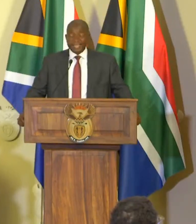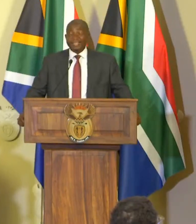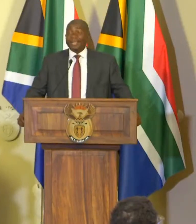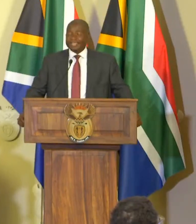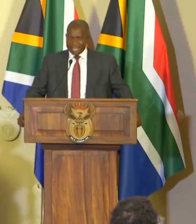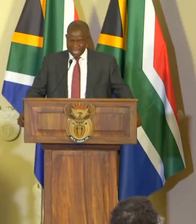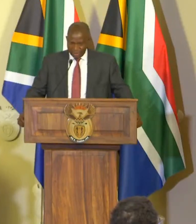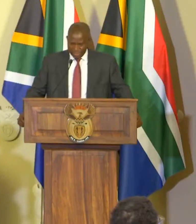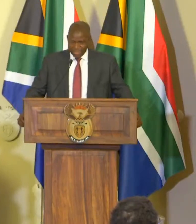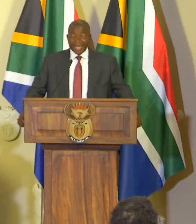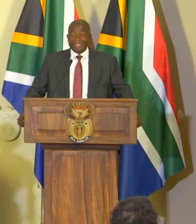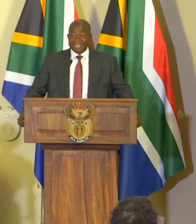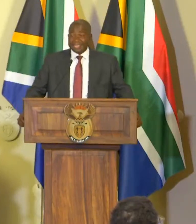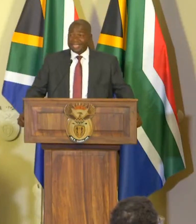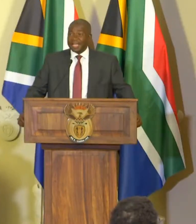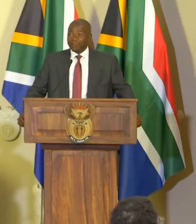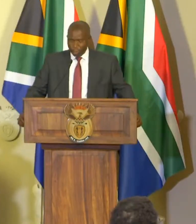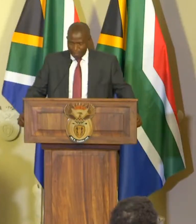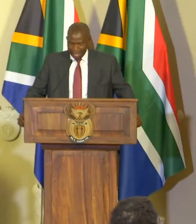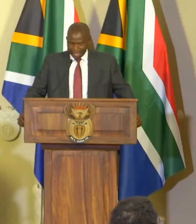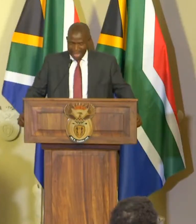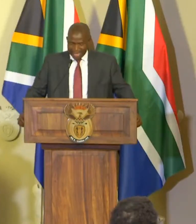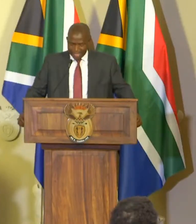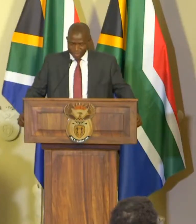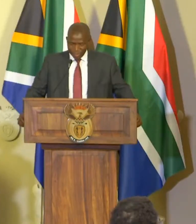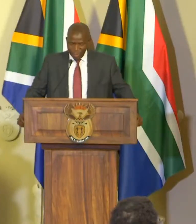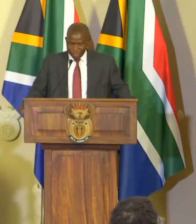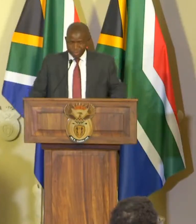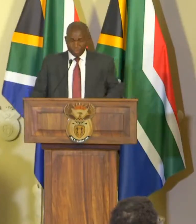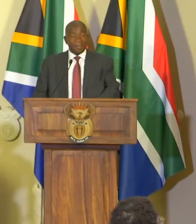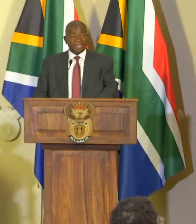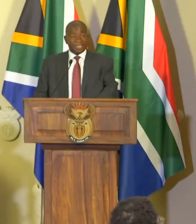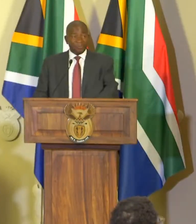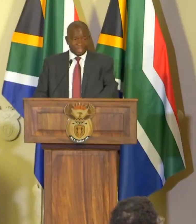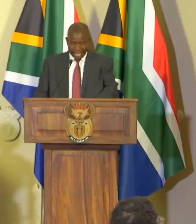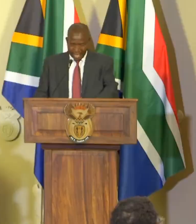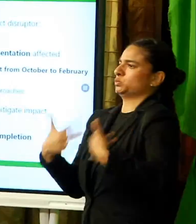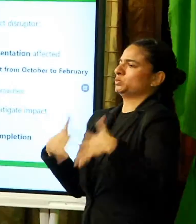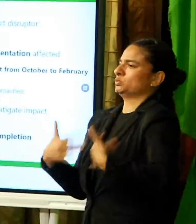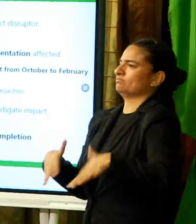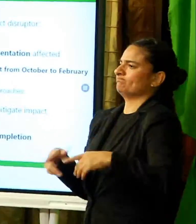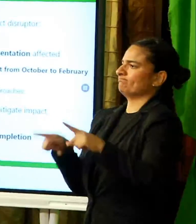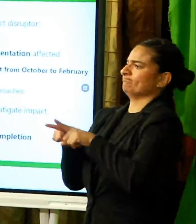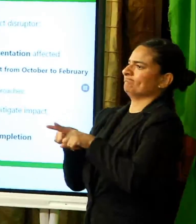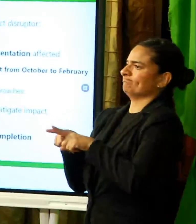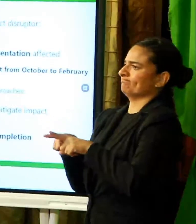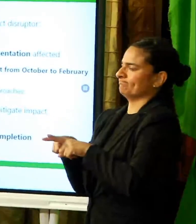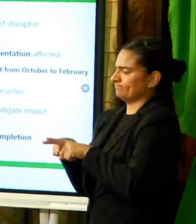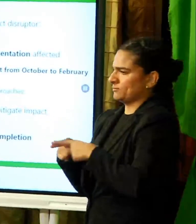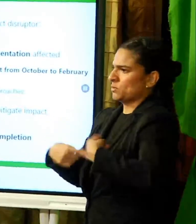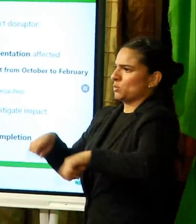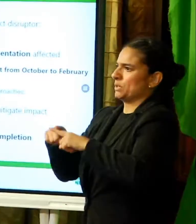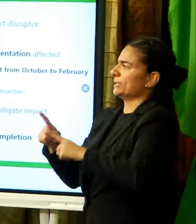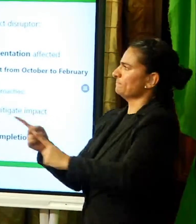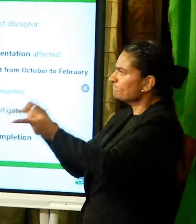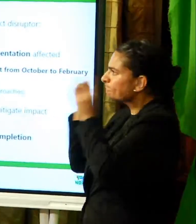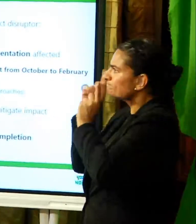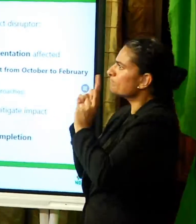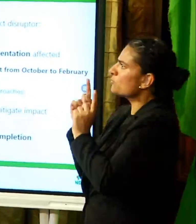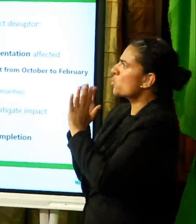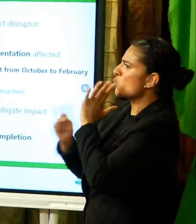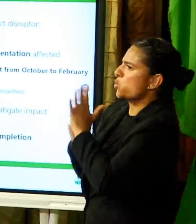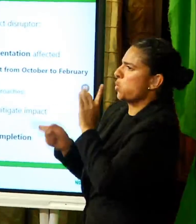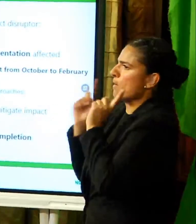we are saying that COVID-19 propelled us to go into multimodal approach. And as we did this, we